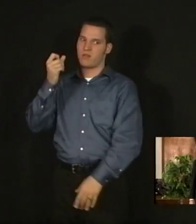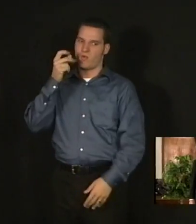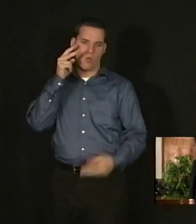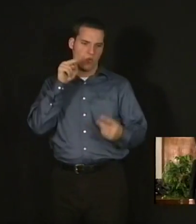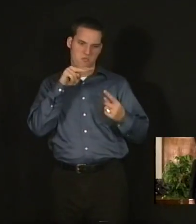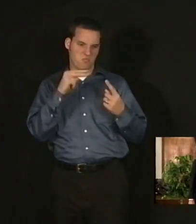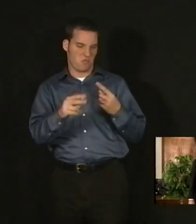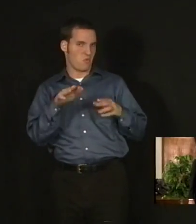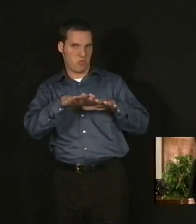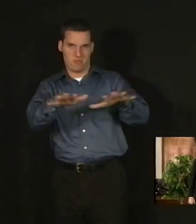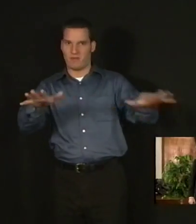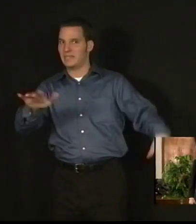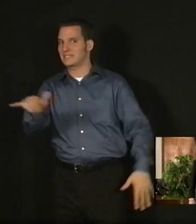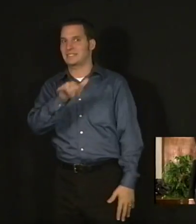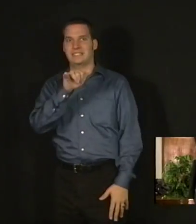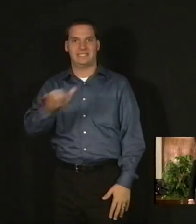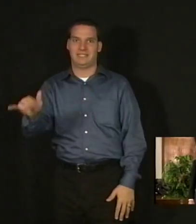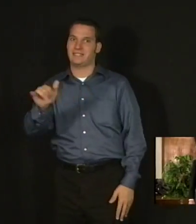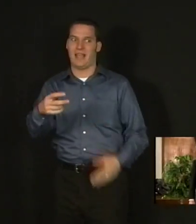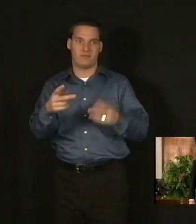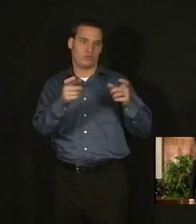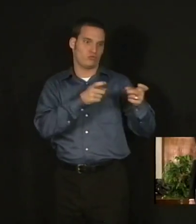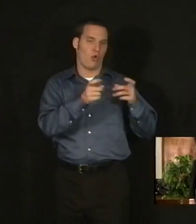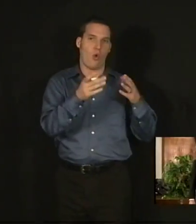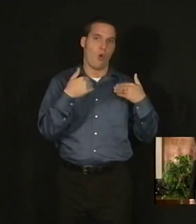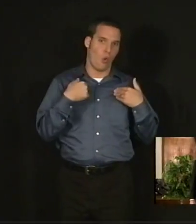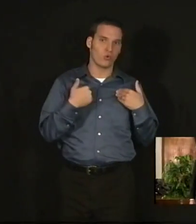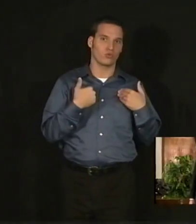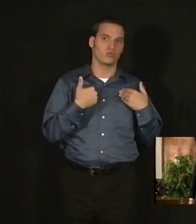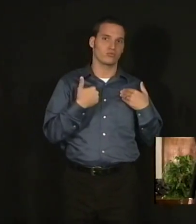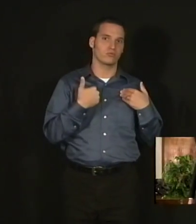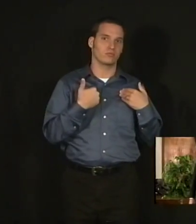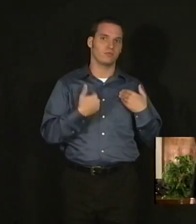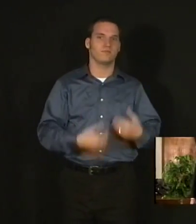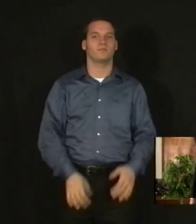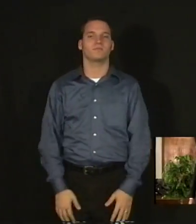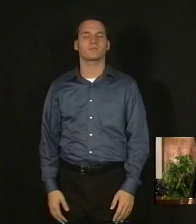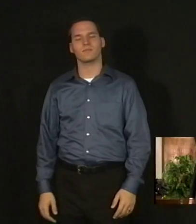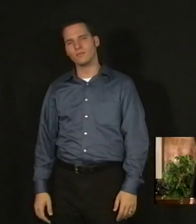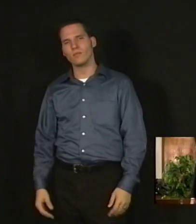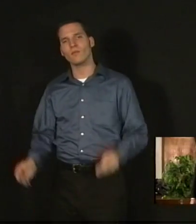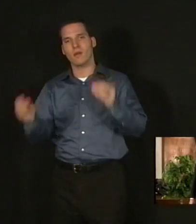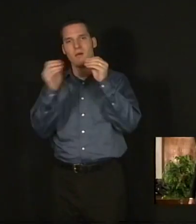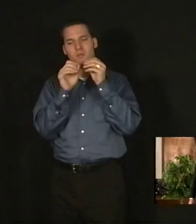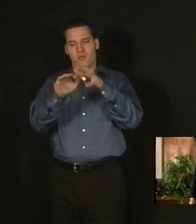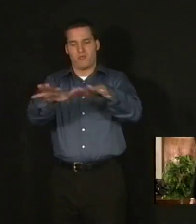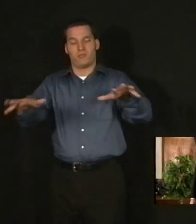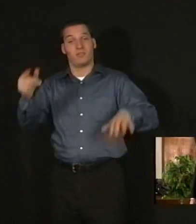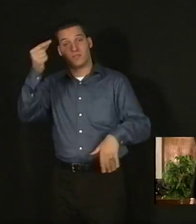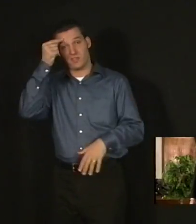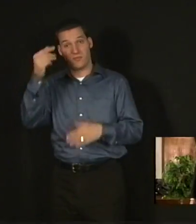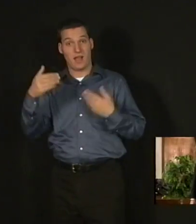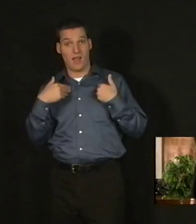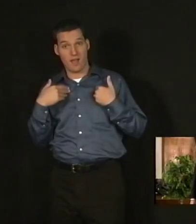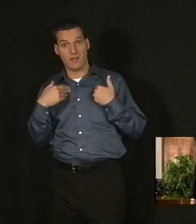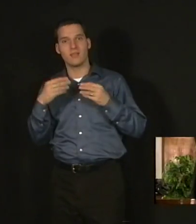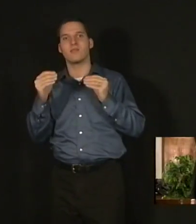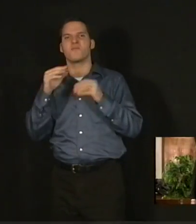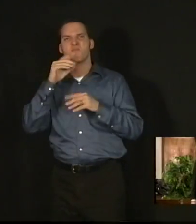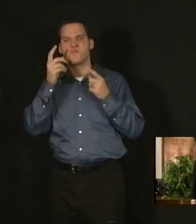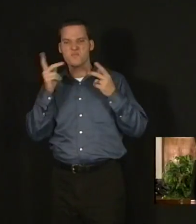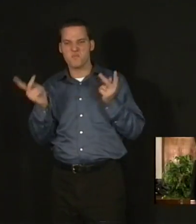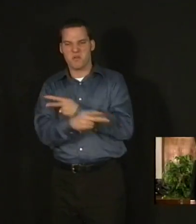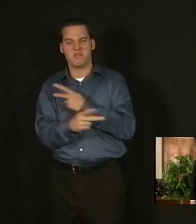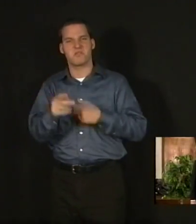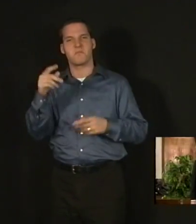the same way owners do. How many know what I'm talking about? Okay, there you go. And the more property the government owns, the worse pollution is